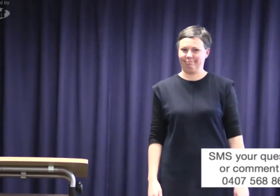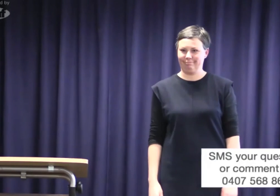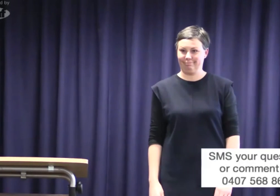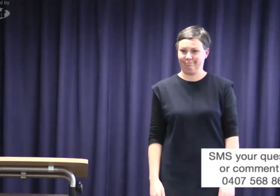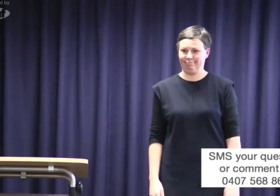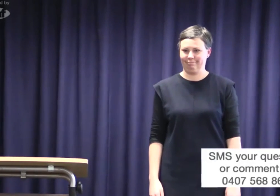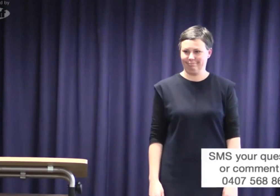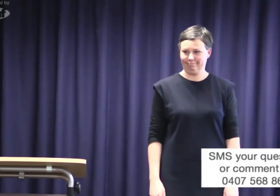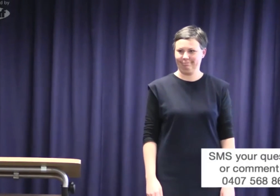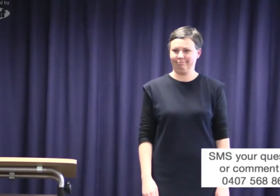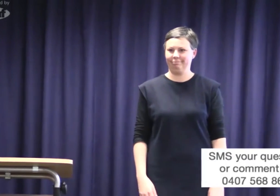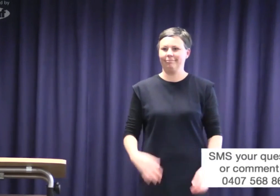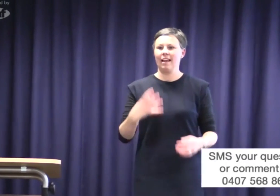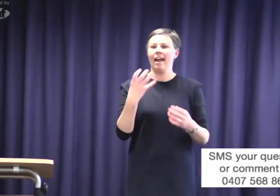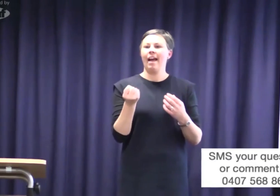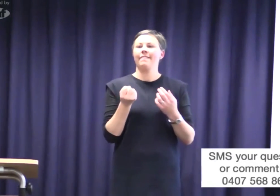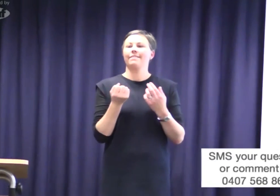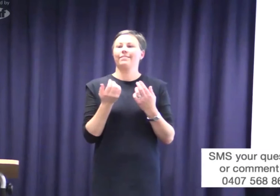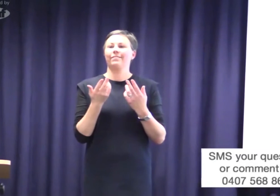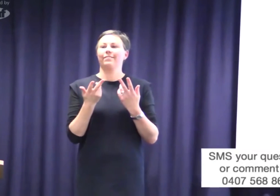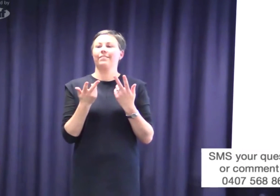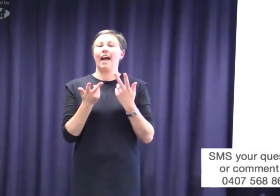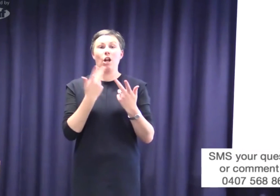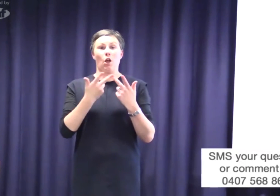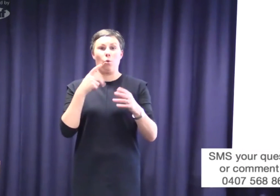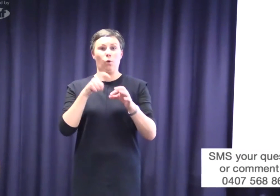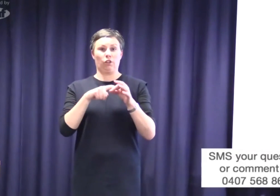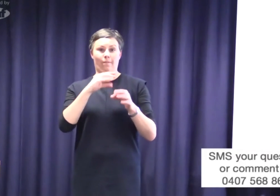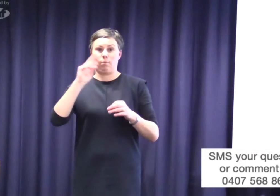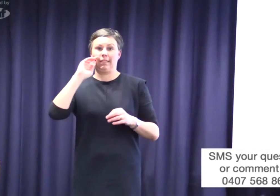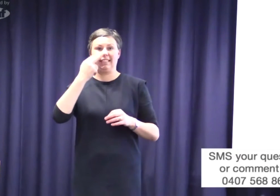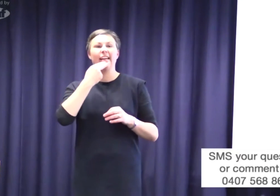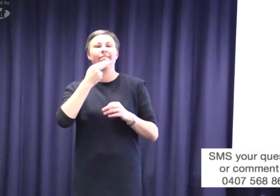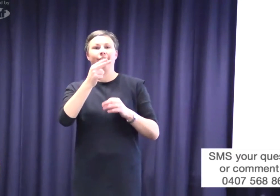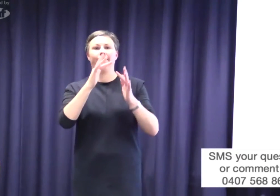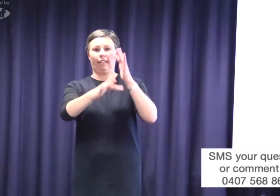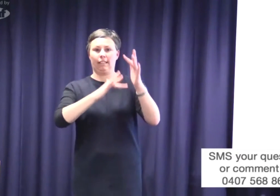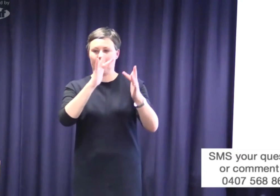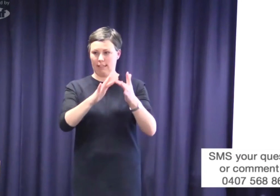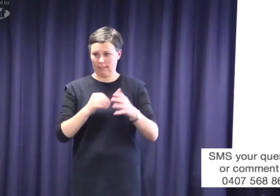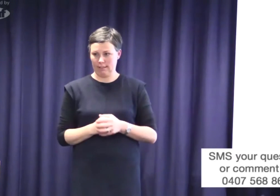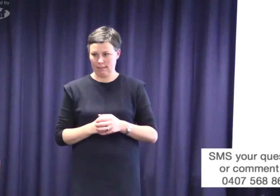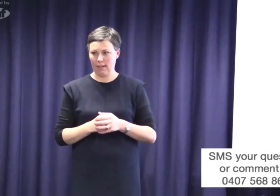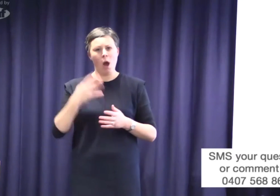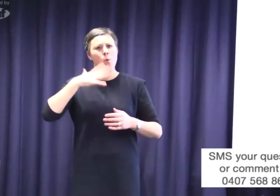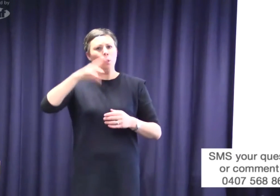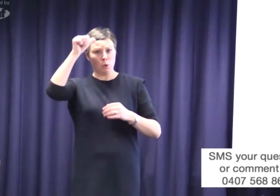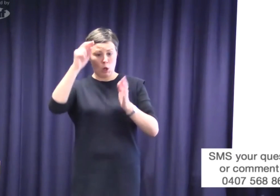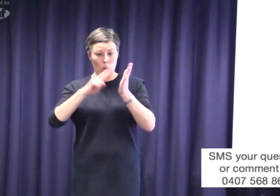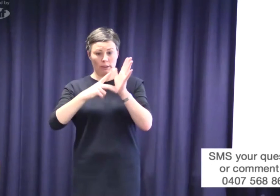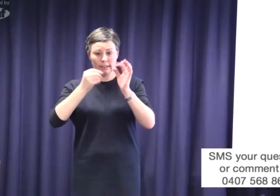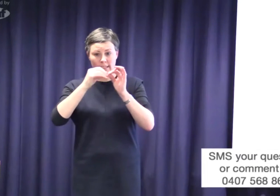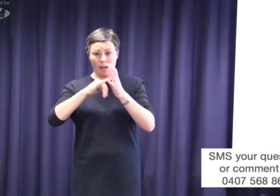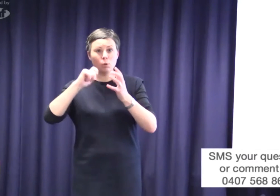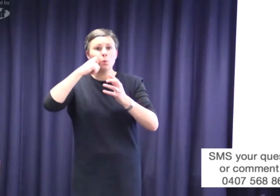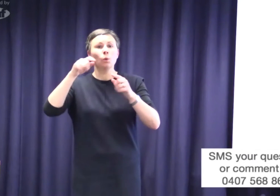A question, I believe, from a deaf participant live stream. Will NABS stay the same as it was before the cuts, for example,